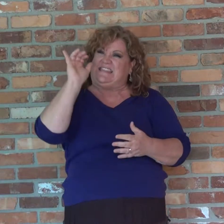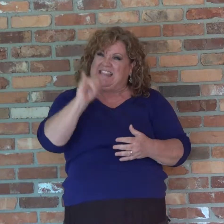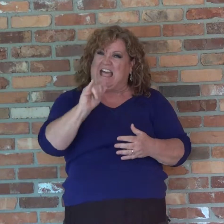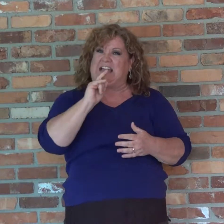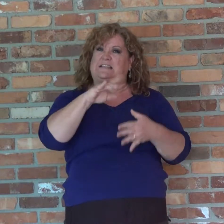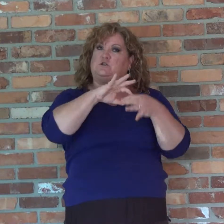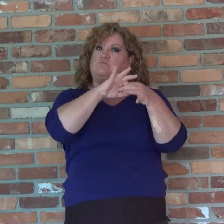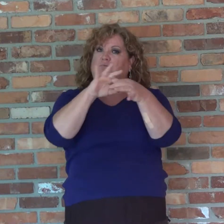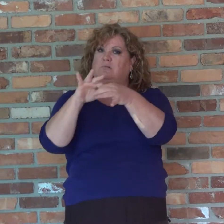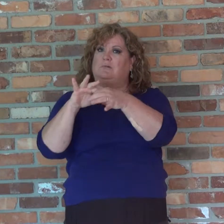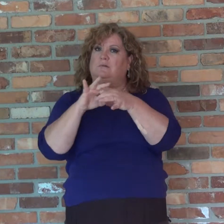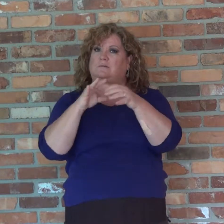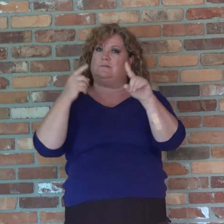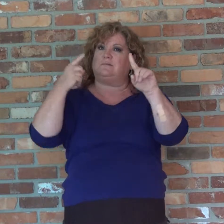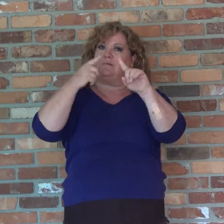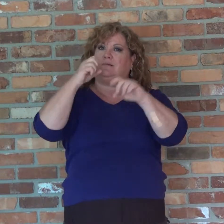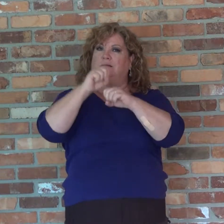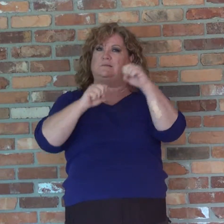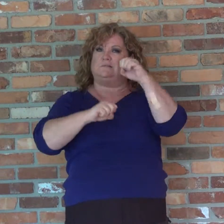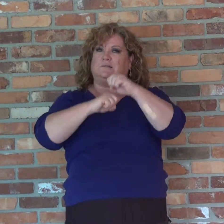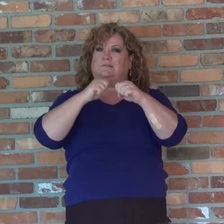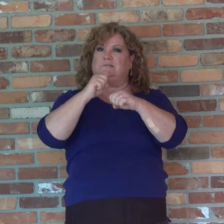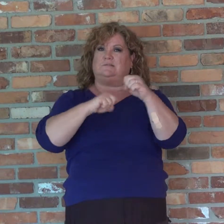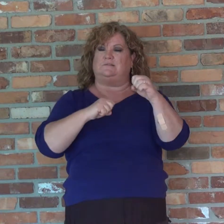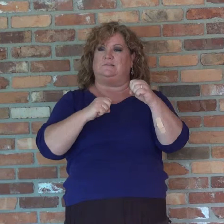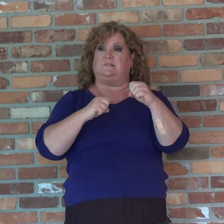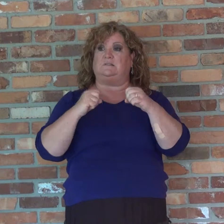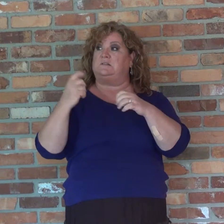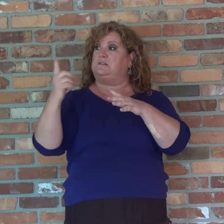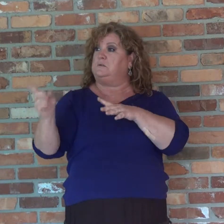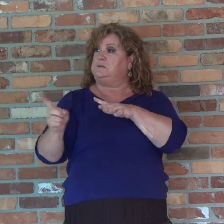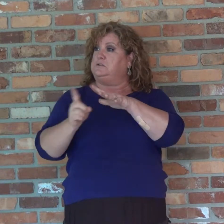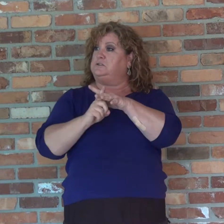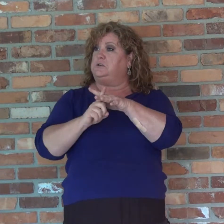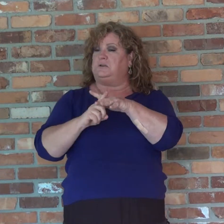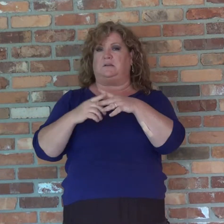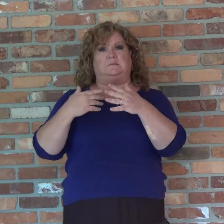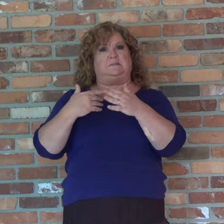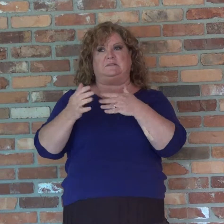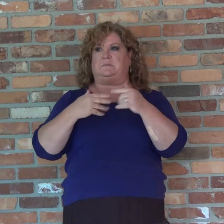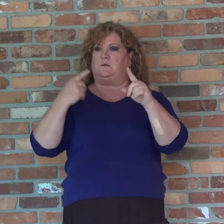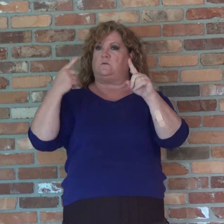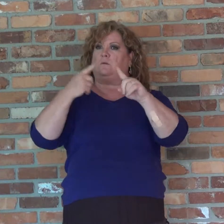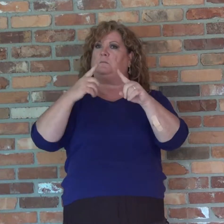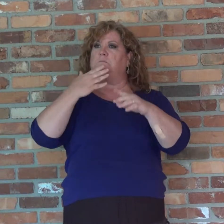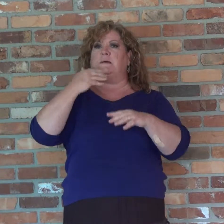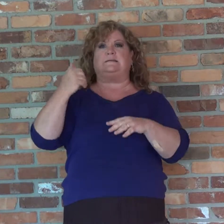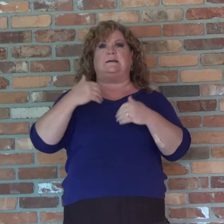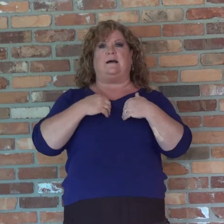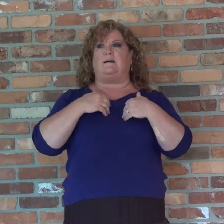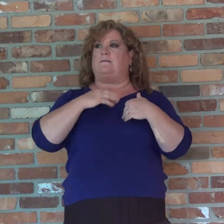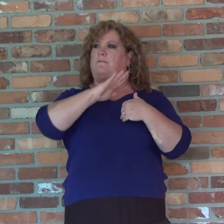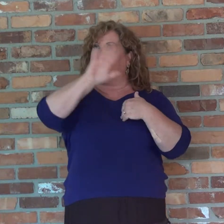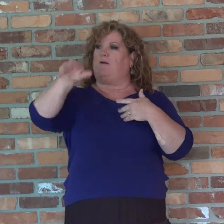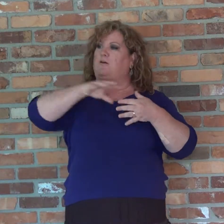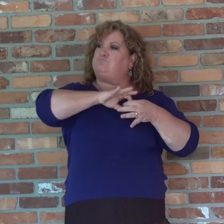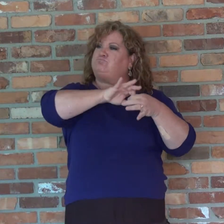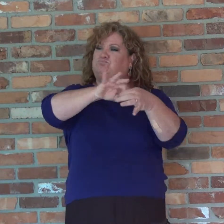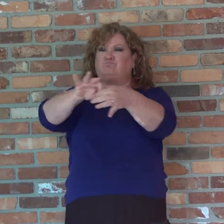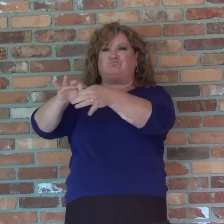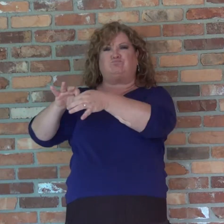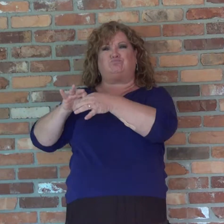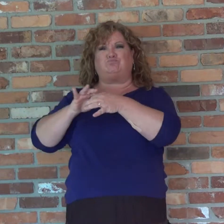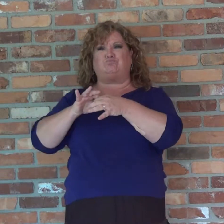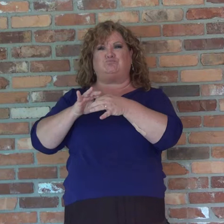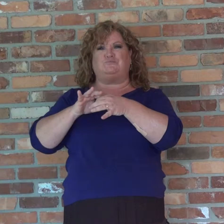so that if somebody comes or goes, it doesn't really matter. You haven't created a cooperative goal structure. When